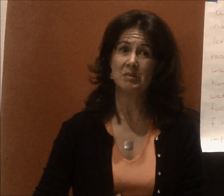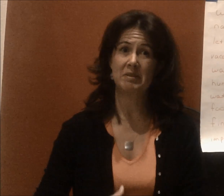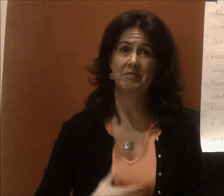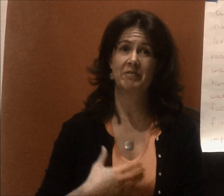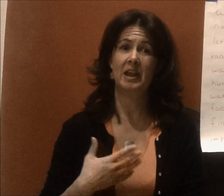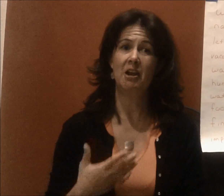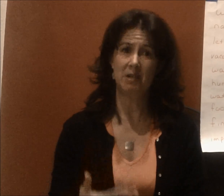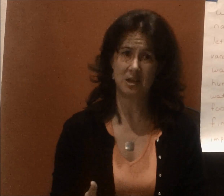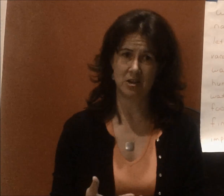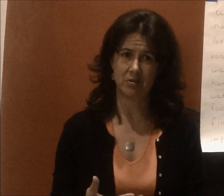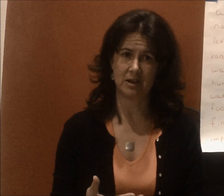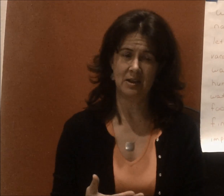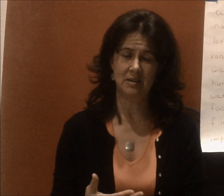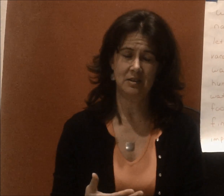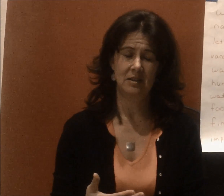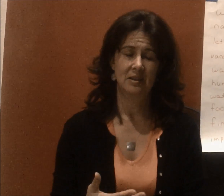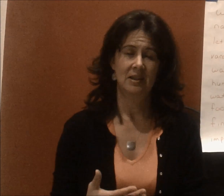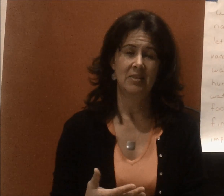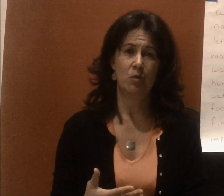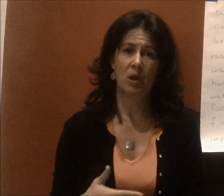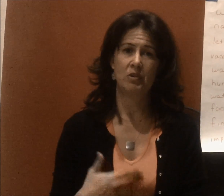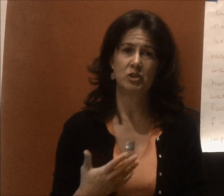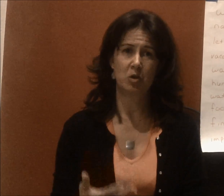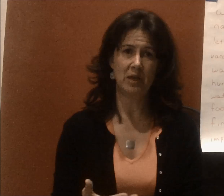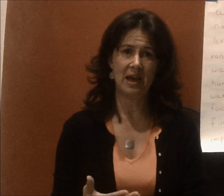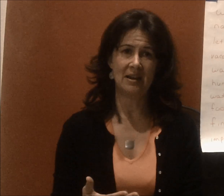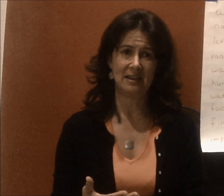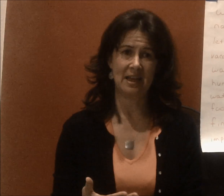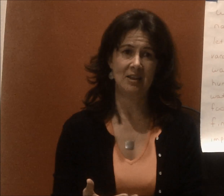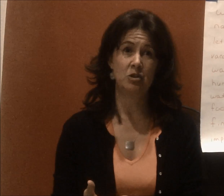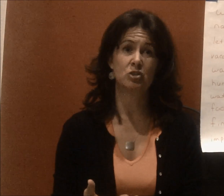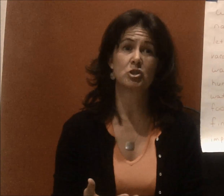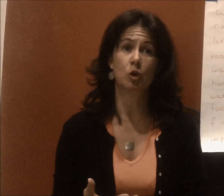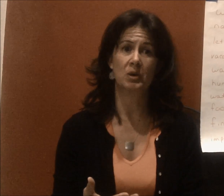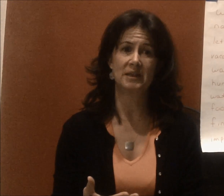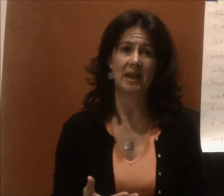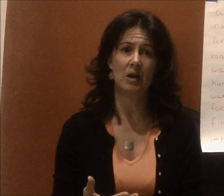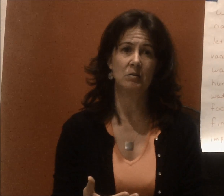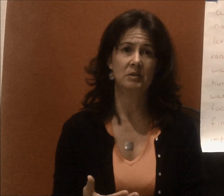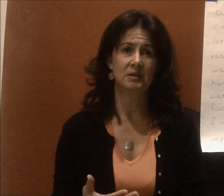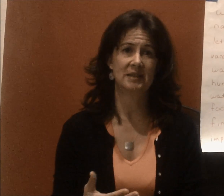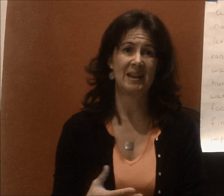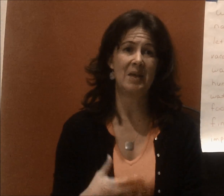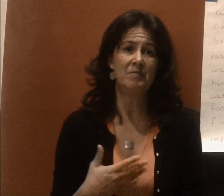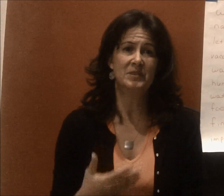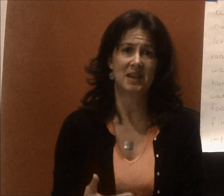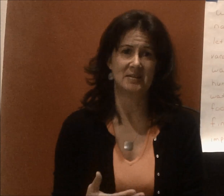can be very hungry. And the way we show that, again, you can slow it down because that emphasizes